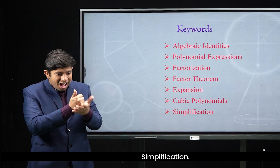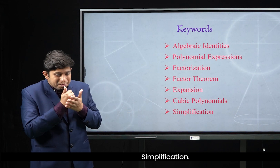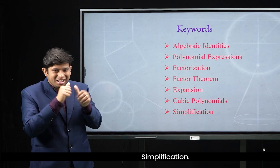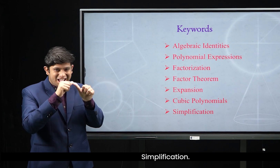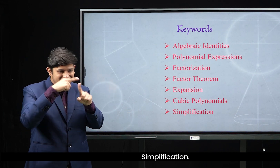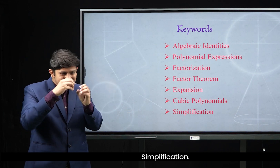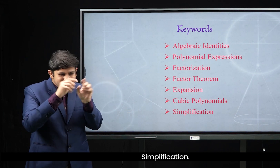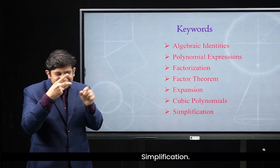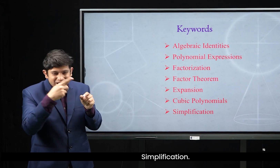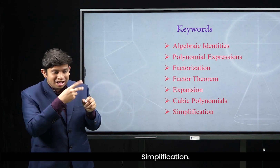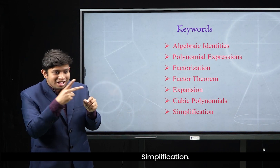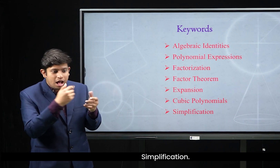simplification.